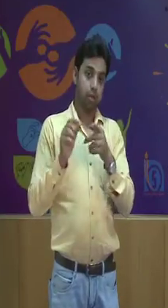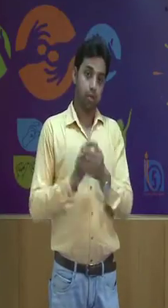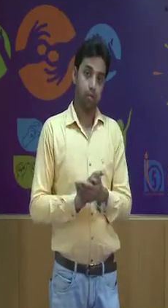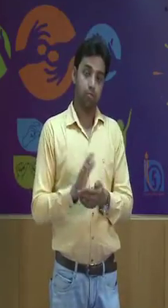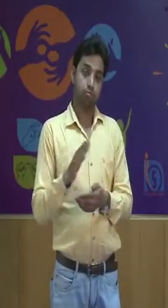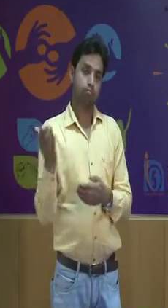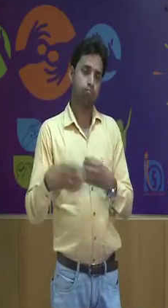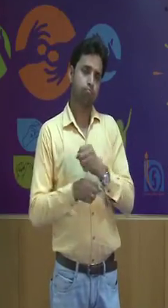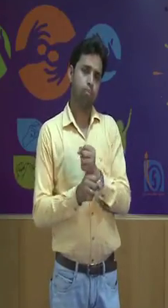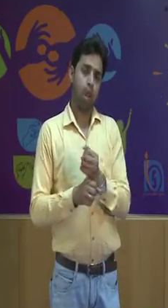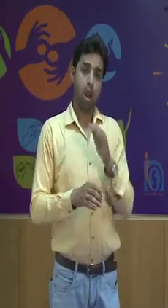became untouchable caste.